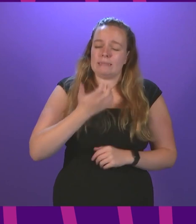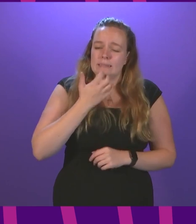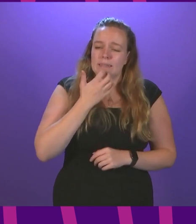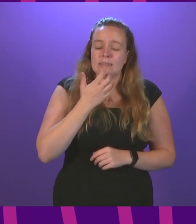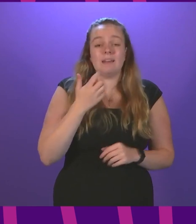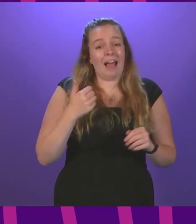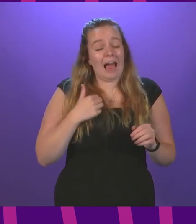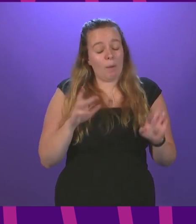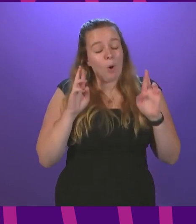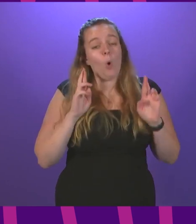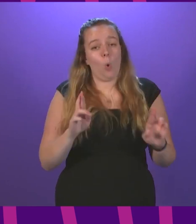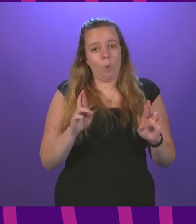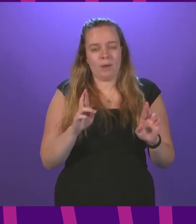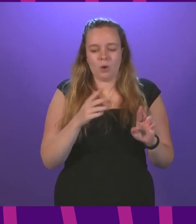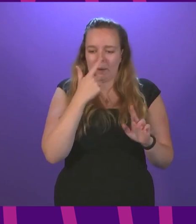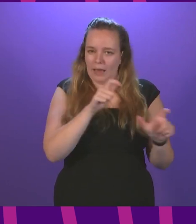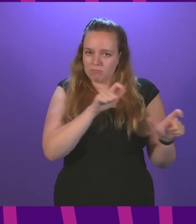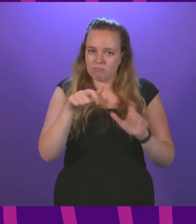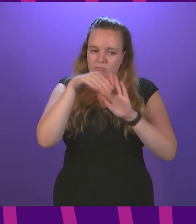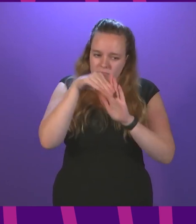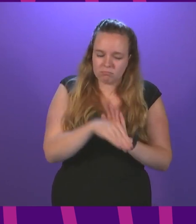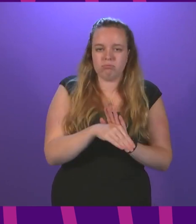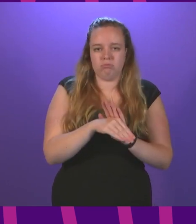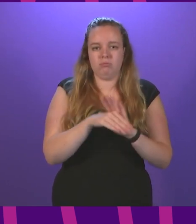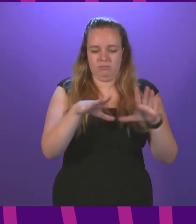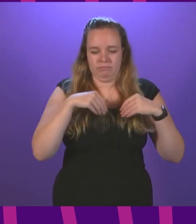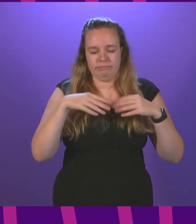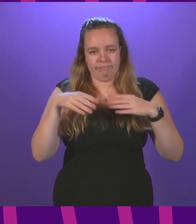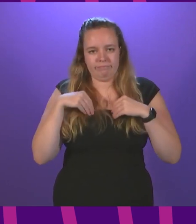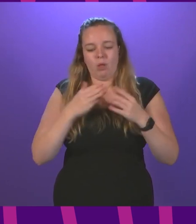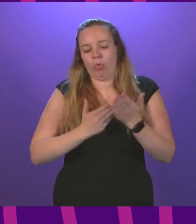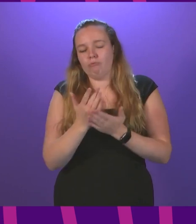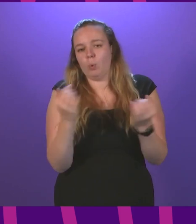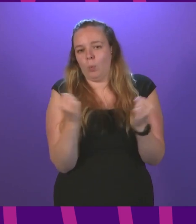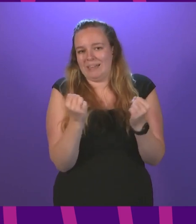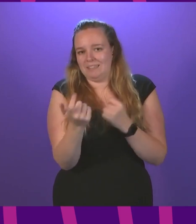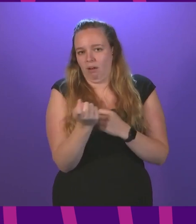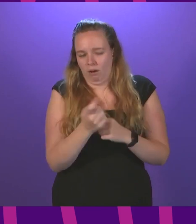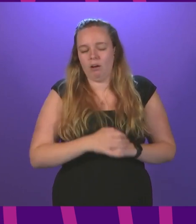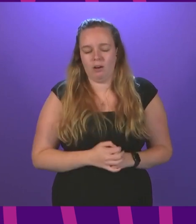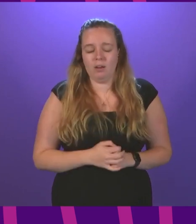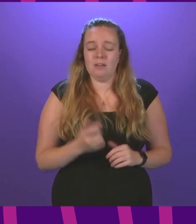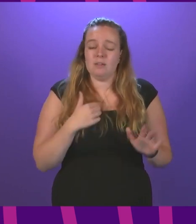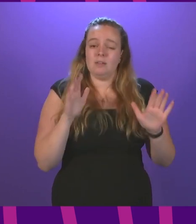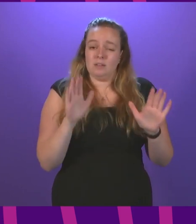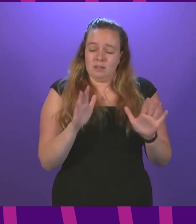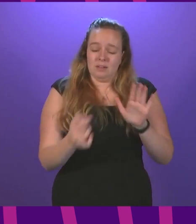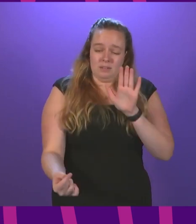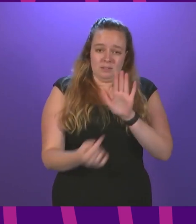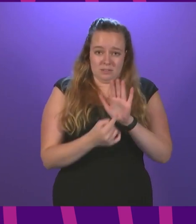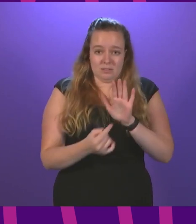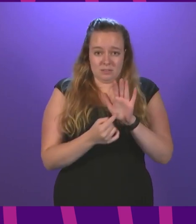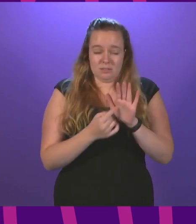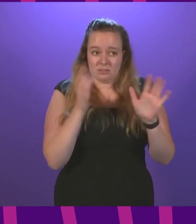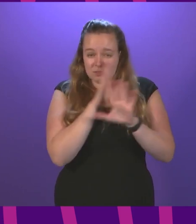I am hopeful that we will keep a downward pressure on cases as we head into the winter period. And I can't stress enough how vital